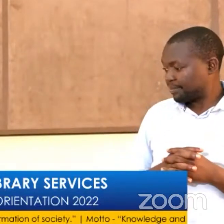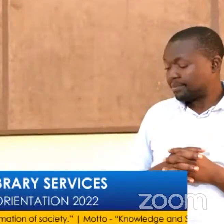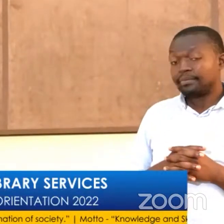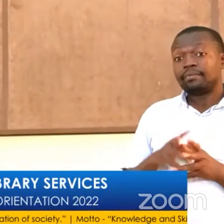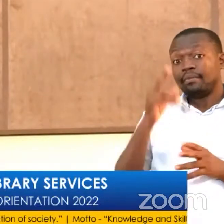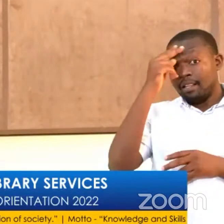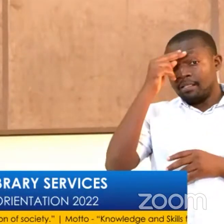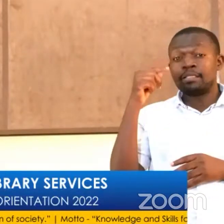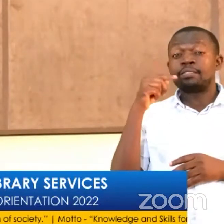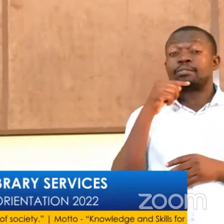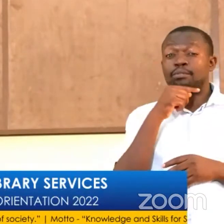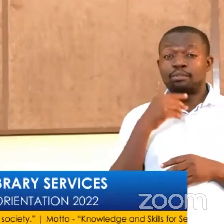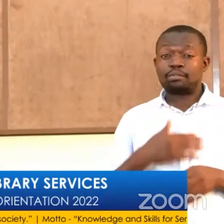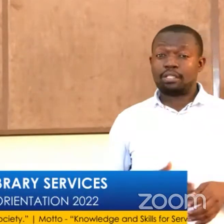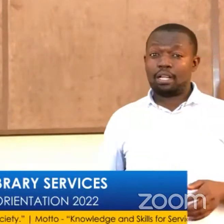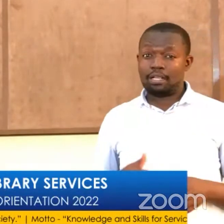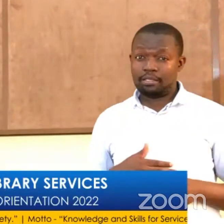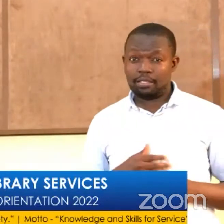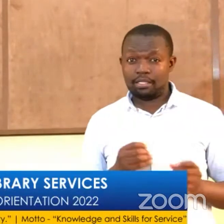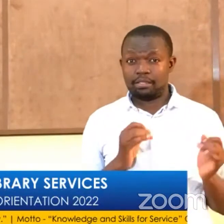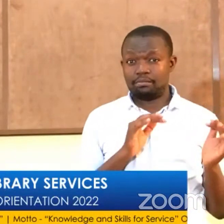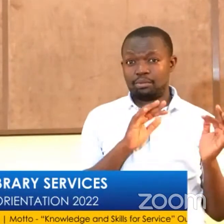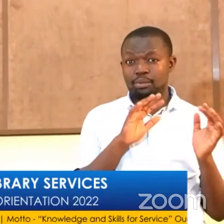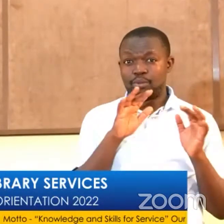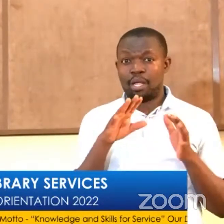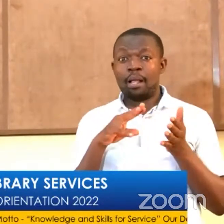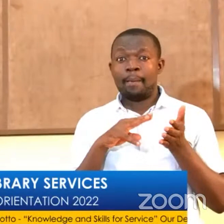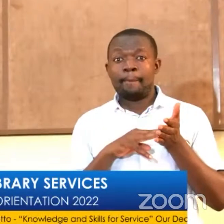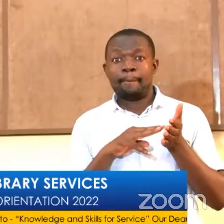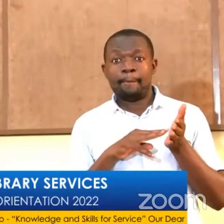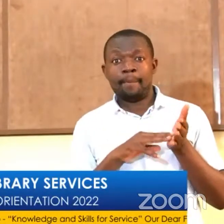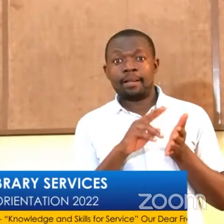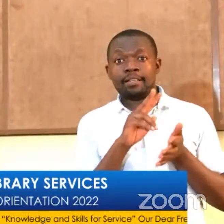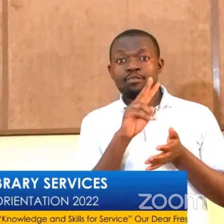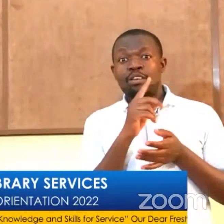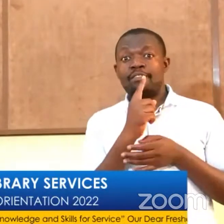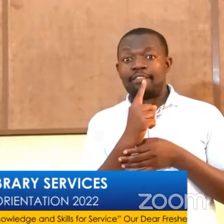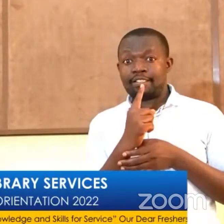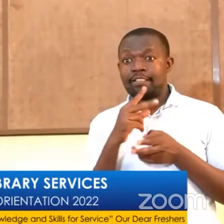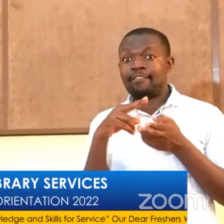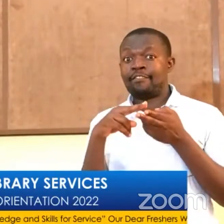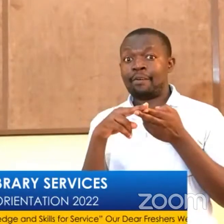Students of social sciences, it will be Monday, 21st February,